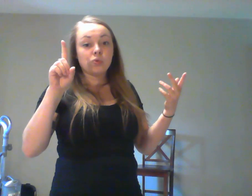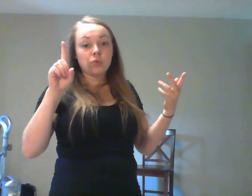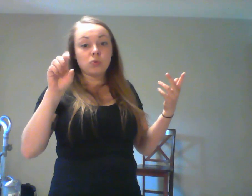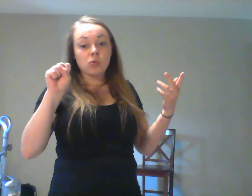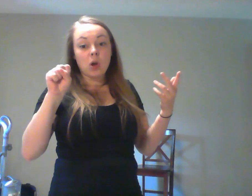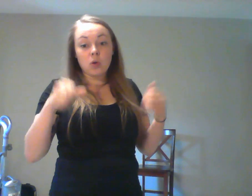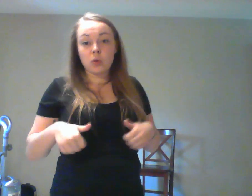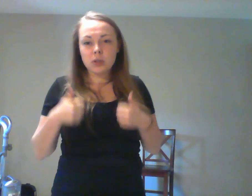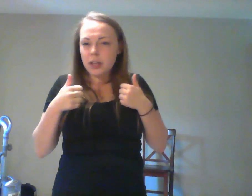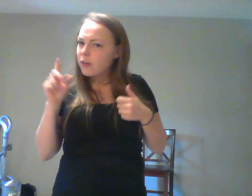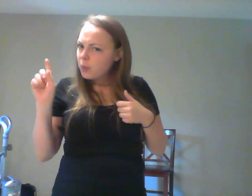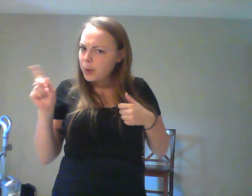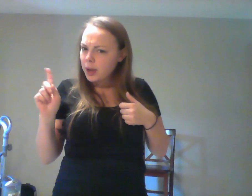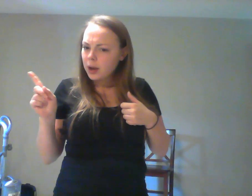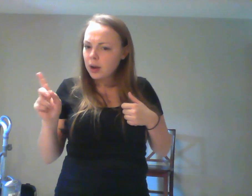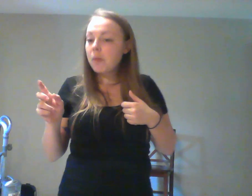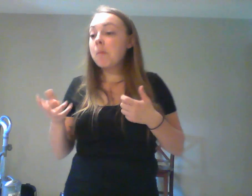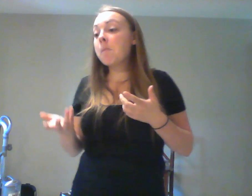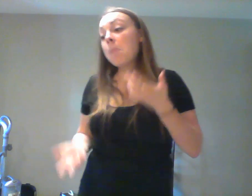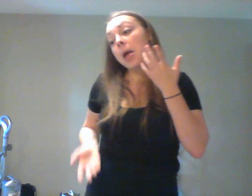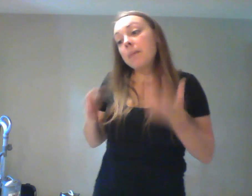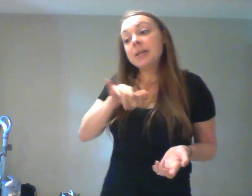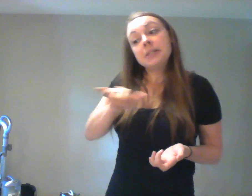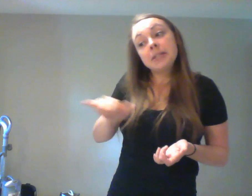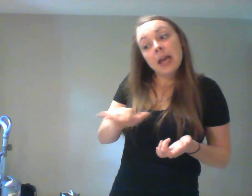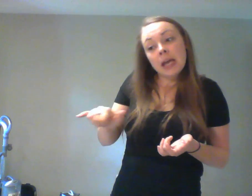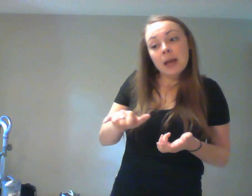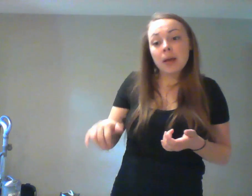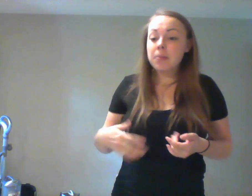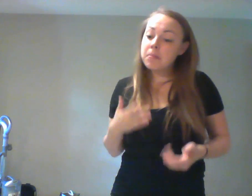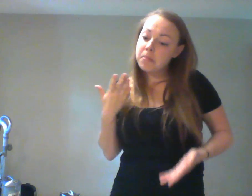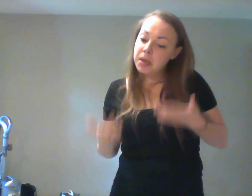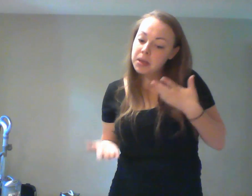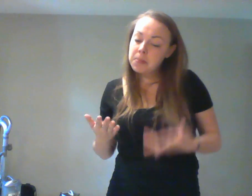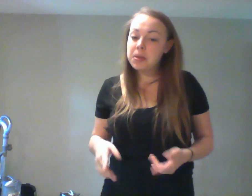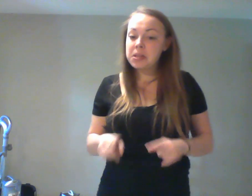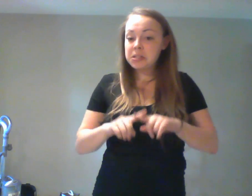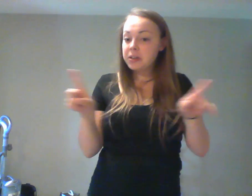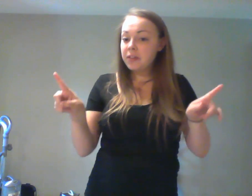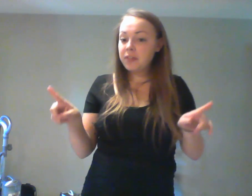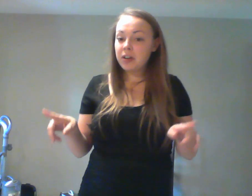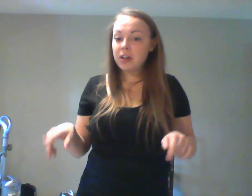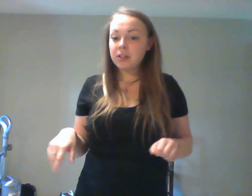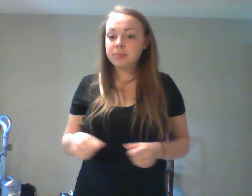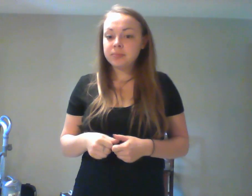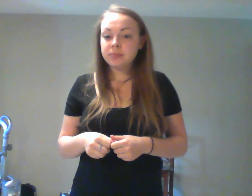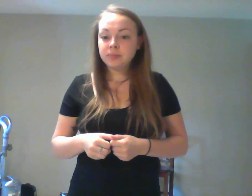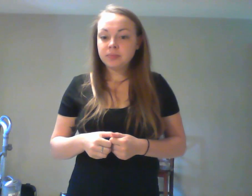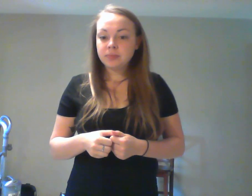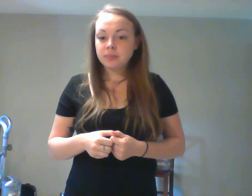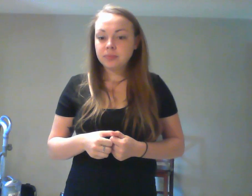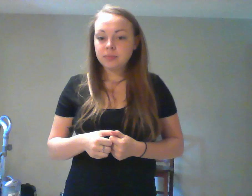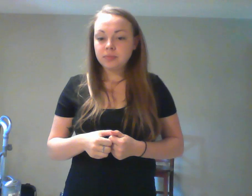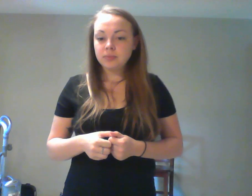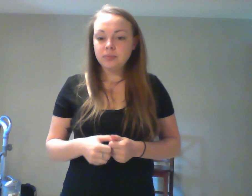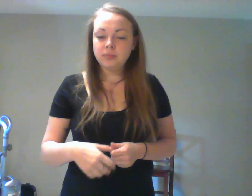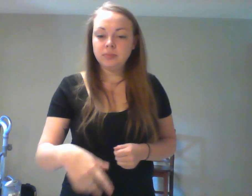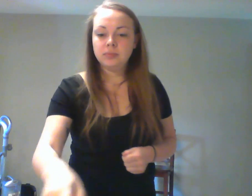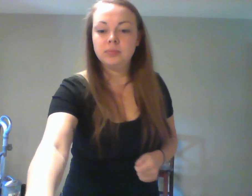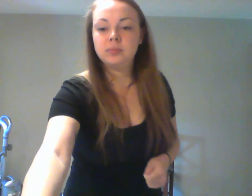depending on whatever you're talking to all the families of frogs. So you guys have